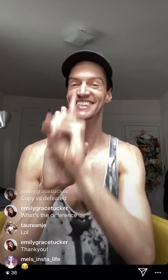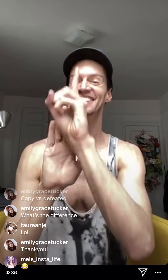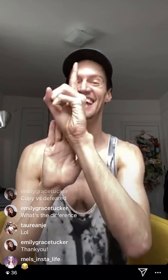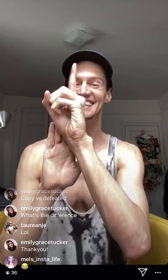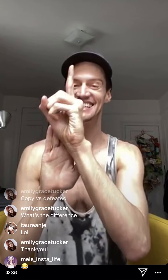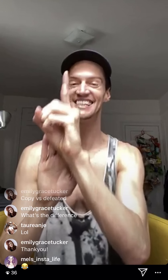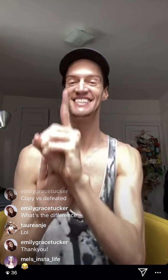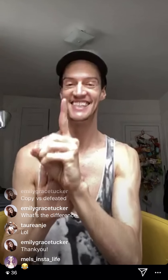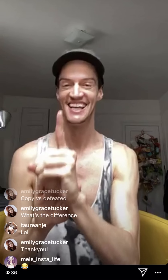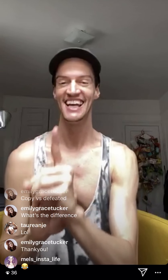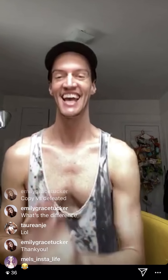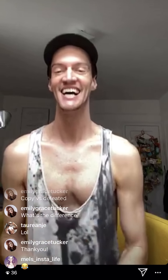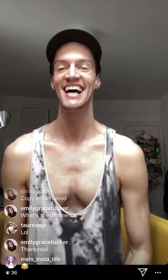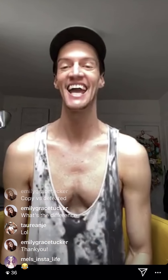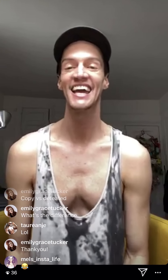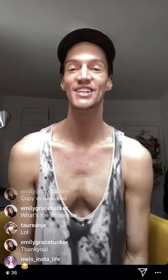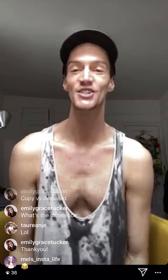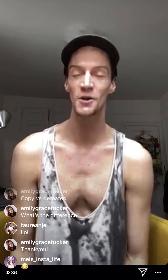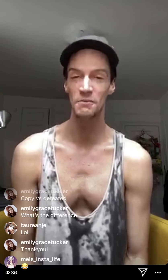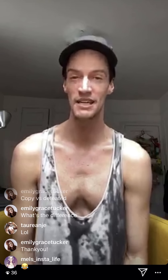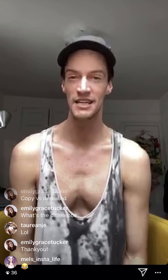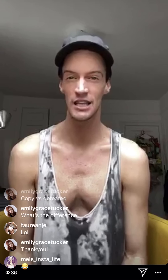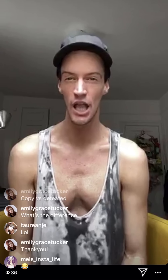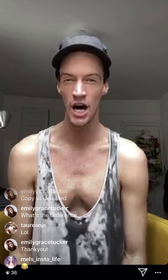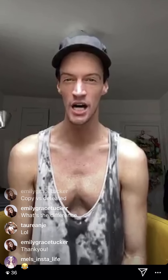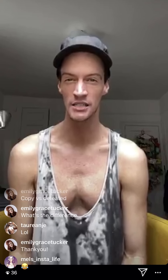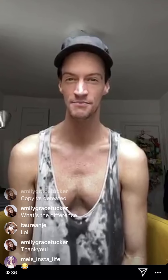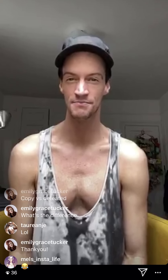That's it. And show me law.